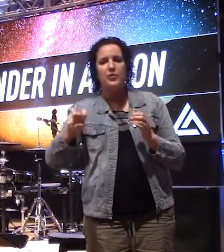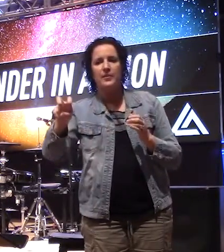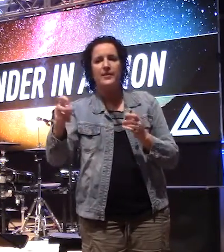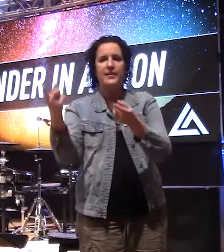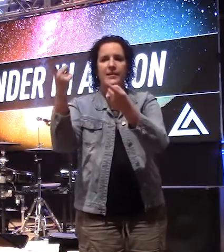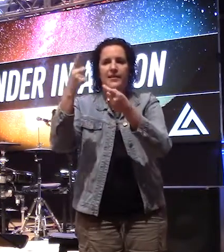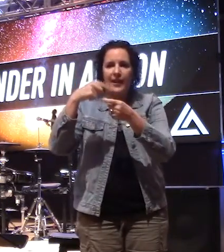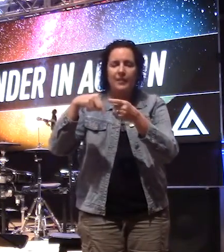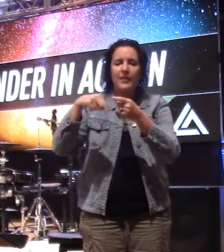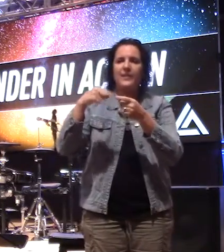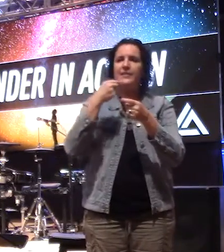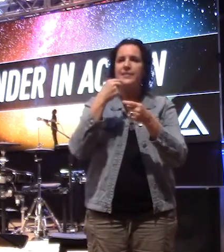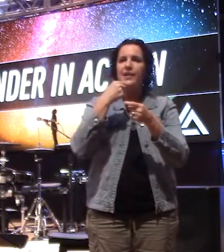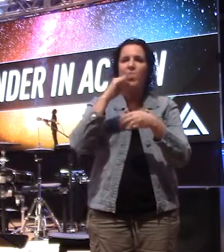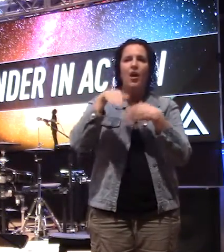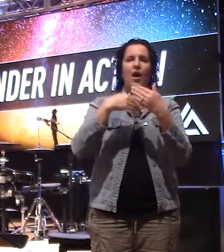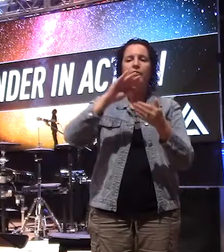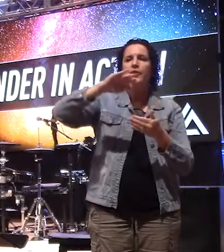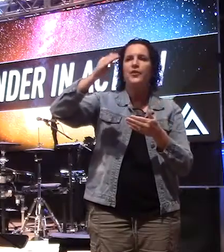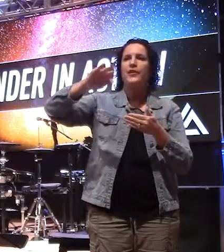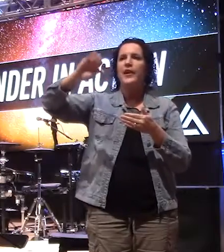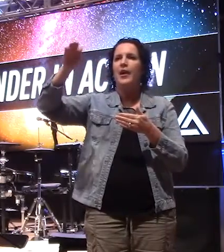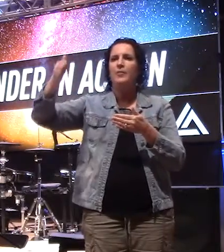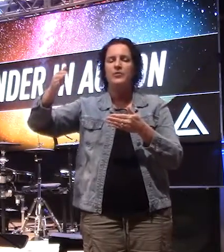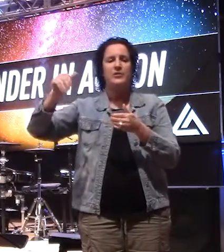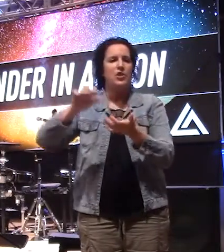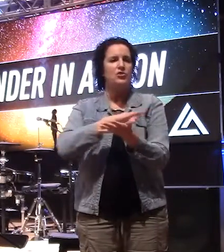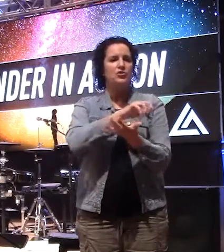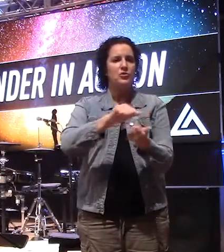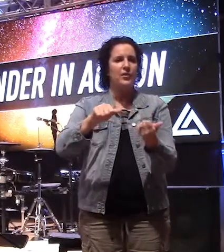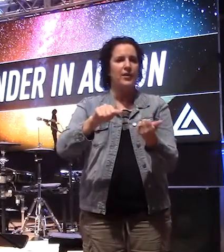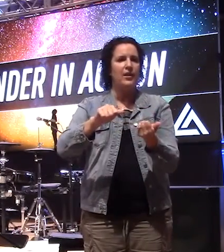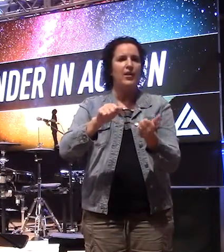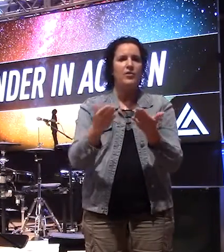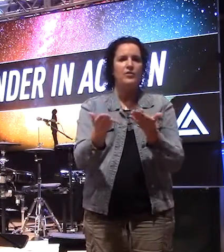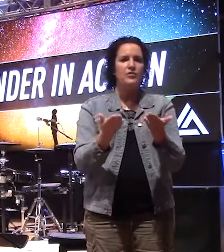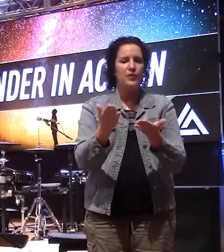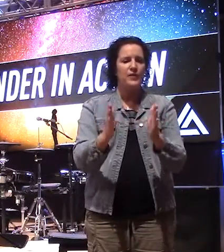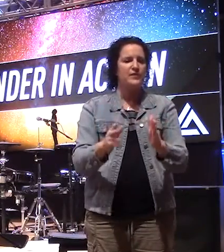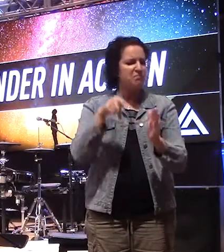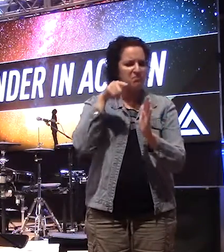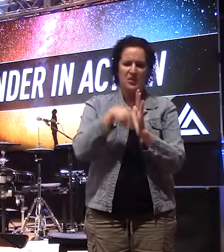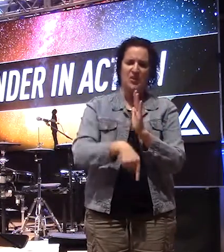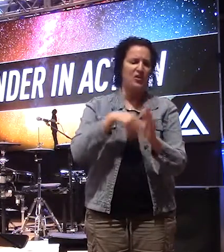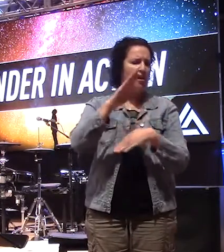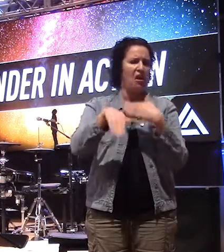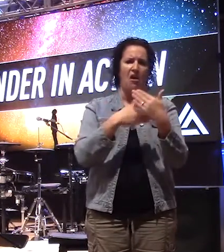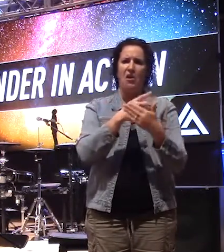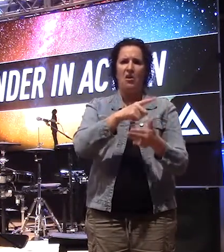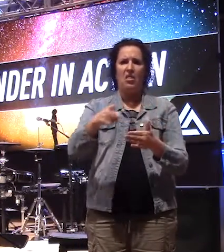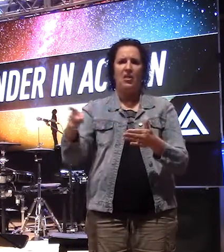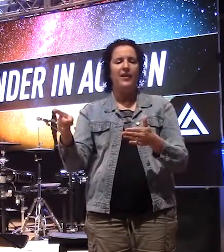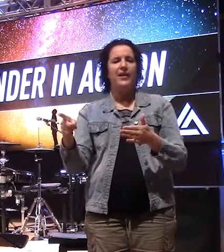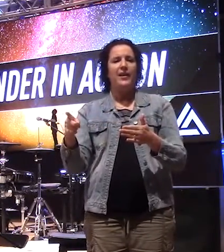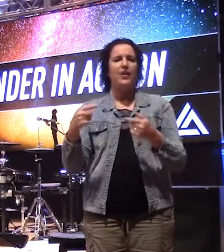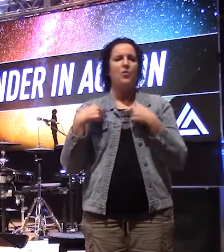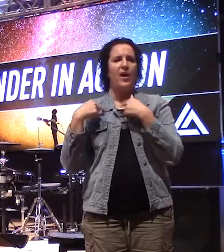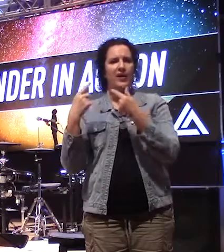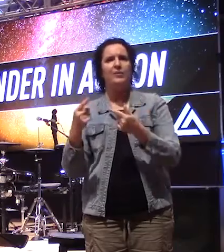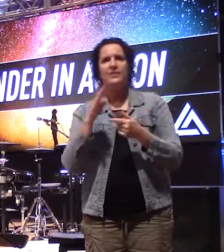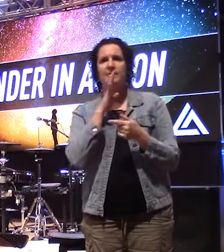said, all of your camels are destroyed. The servant's killed. I alone escaped to tell you. And while he was yet